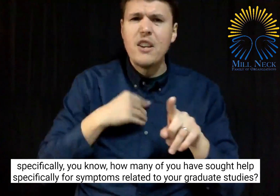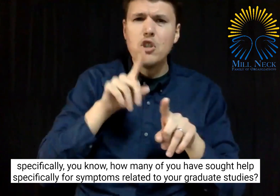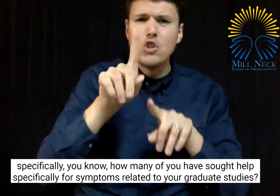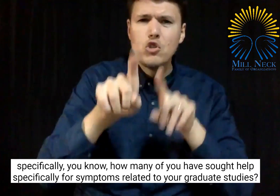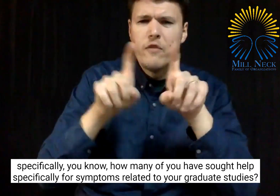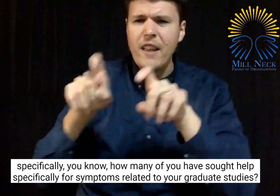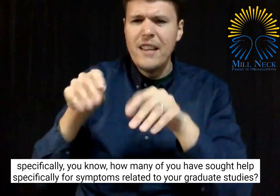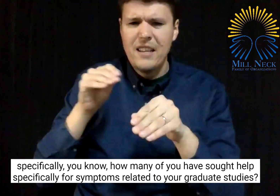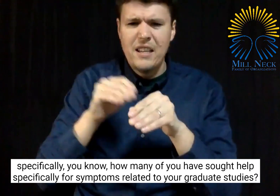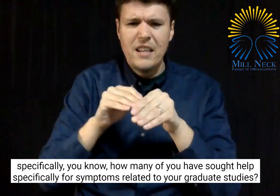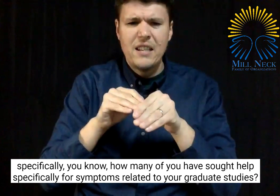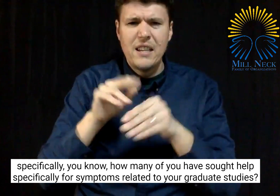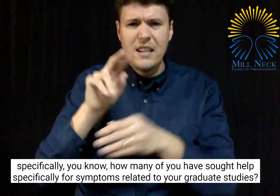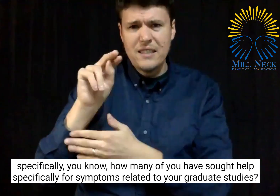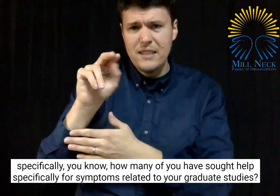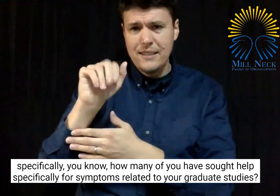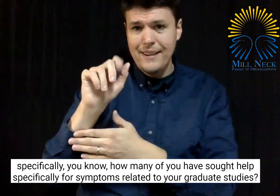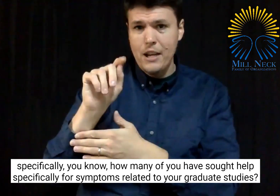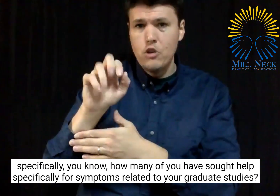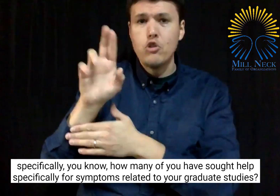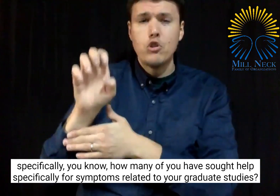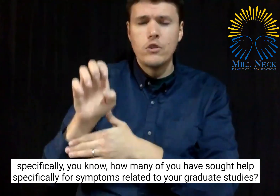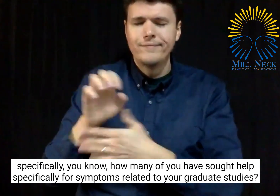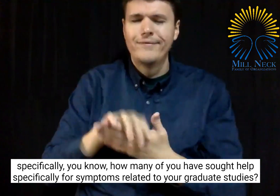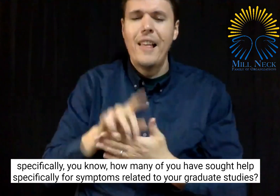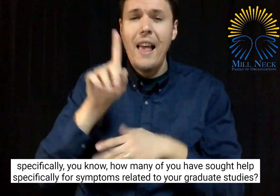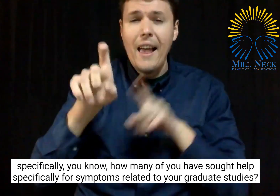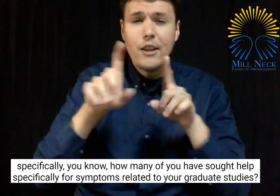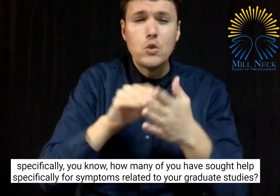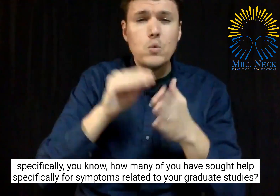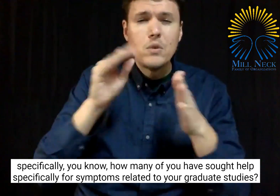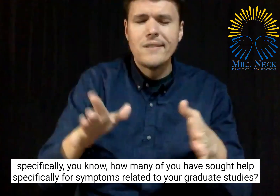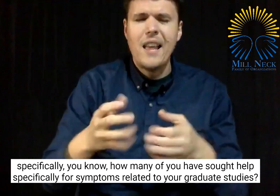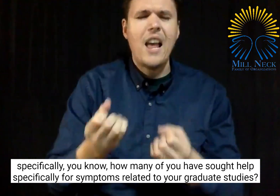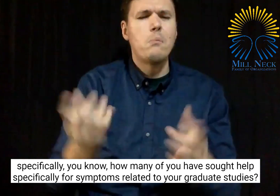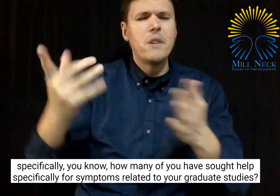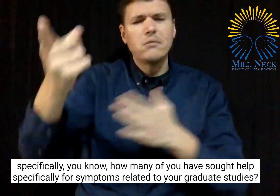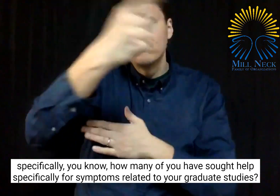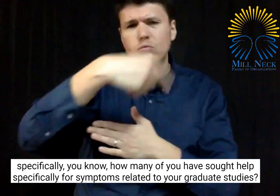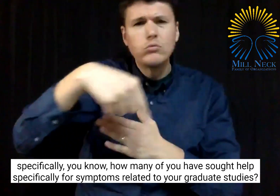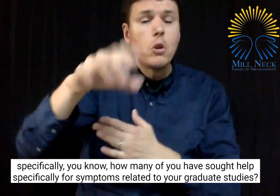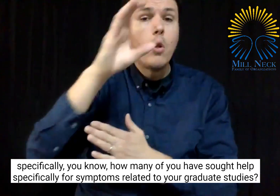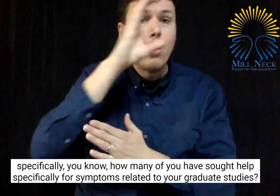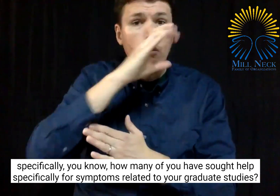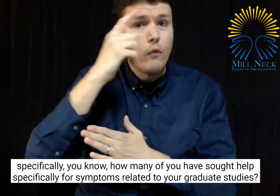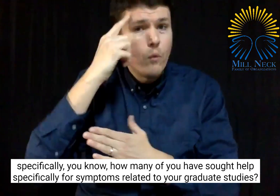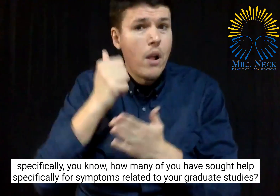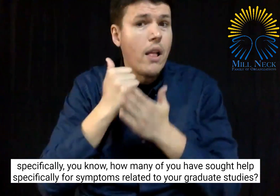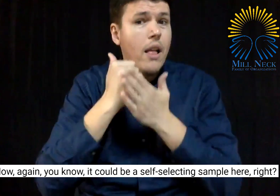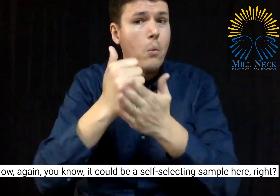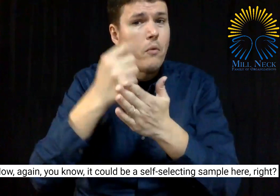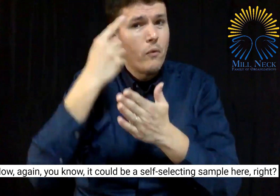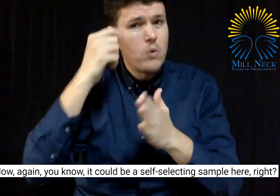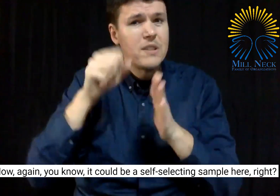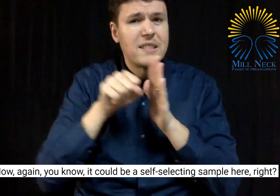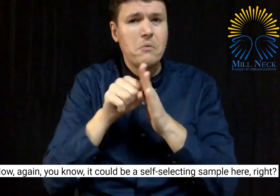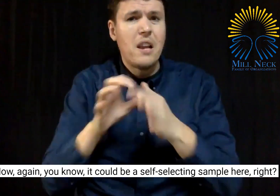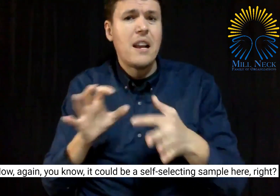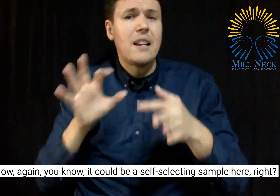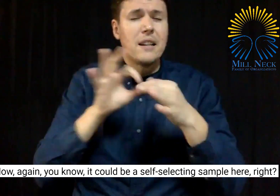specifically, how many of you have sought help specifically, for symptoms related to your graduate studies? Now, again, it could